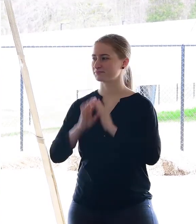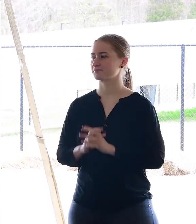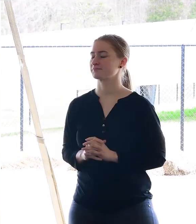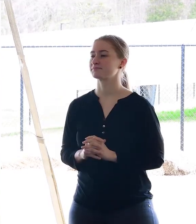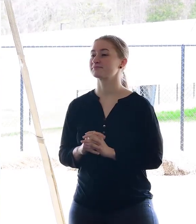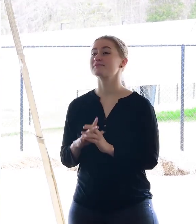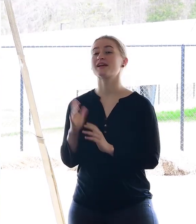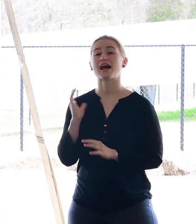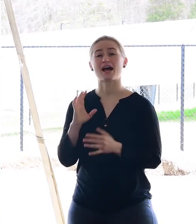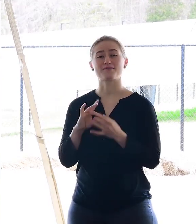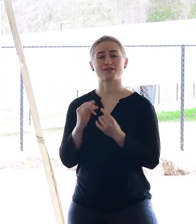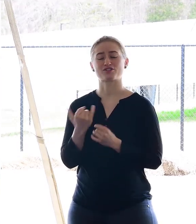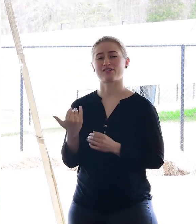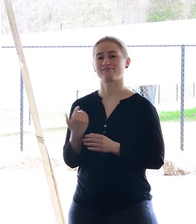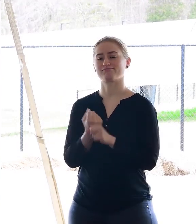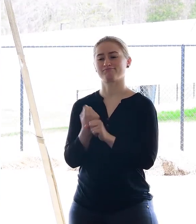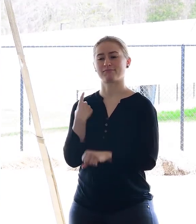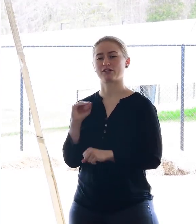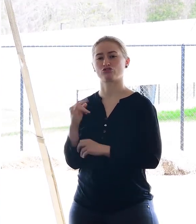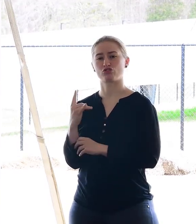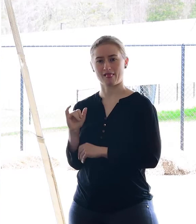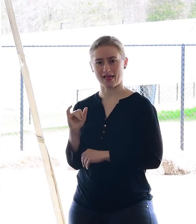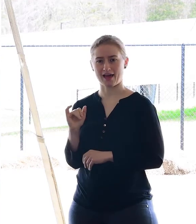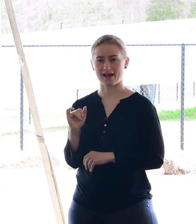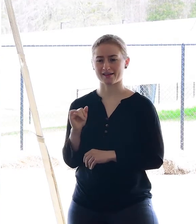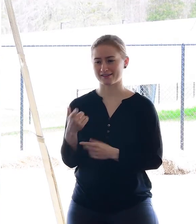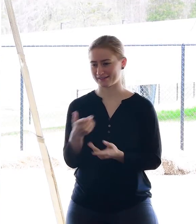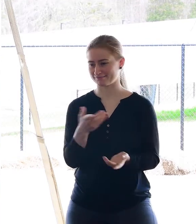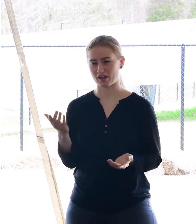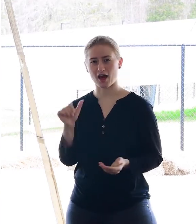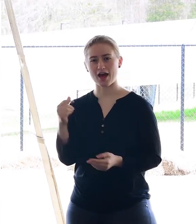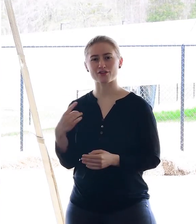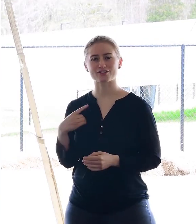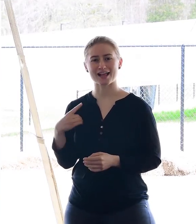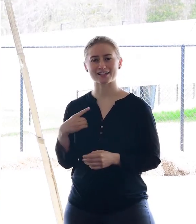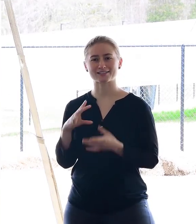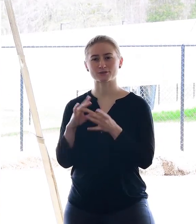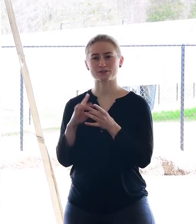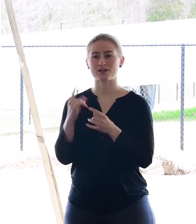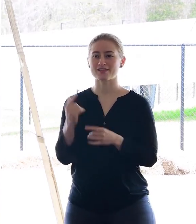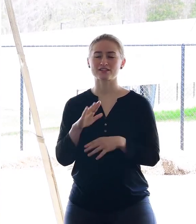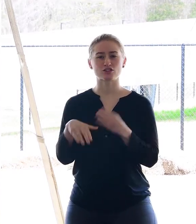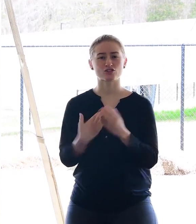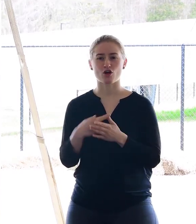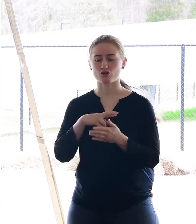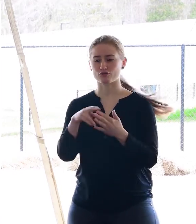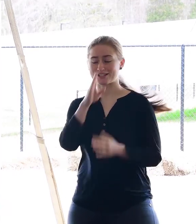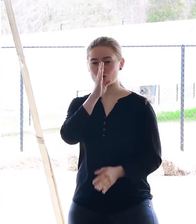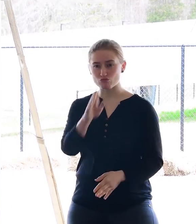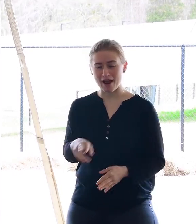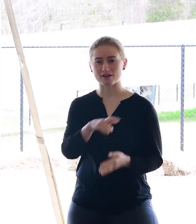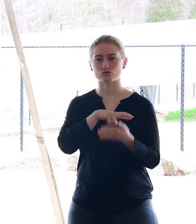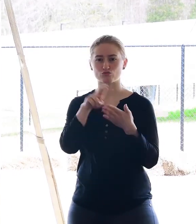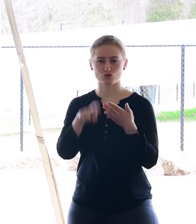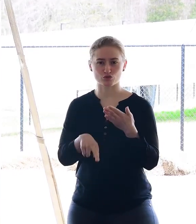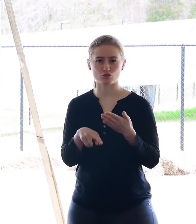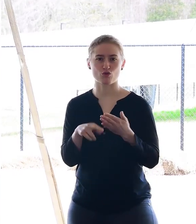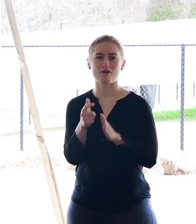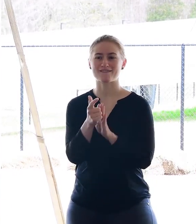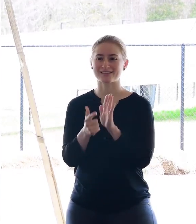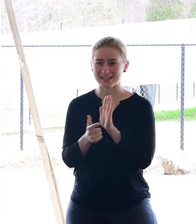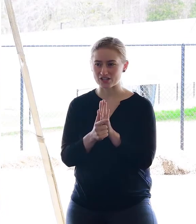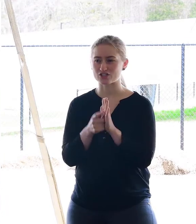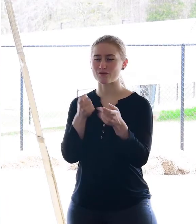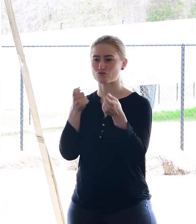As I mentioned last July, and as the delegates have mentioned, this is a direct result of the legislative